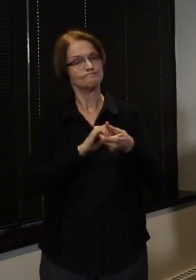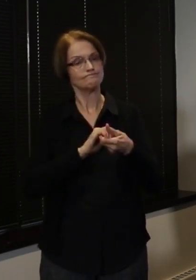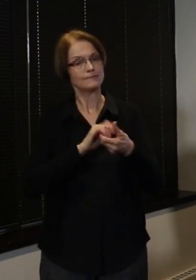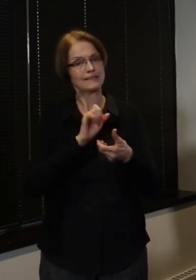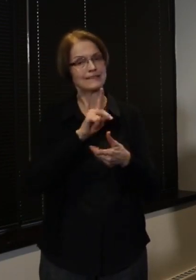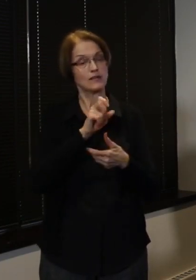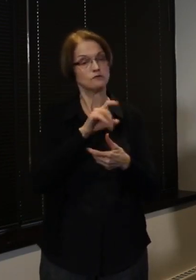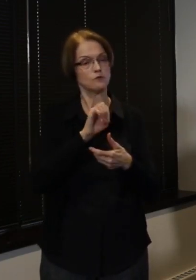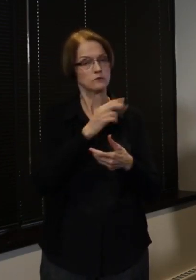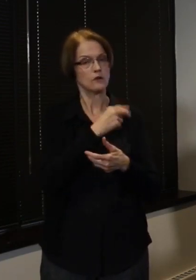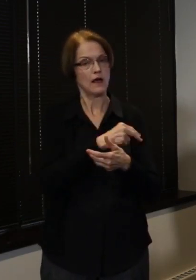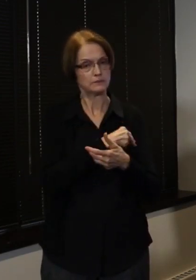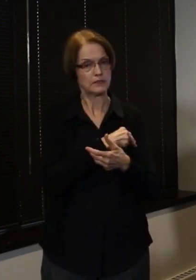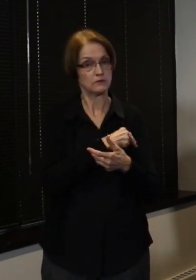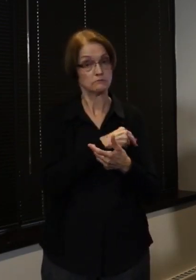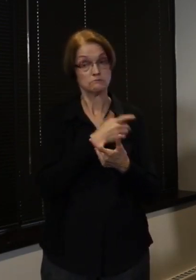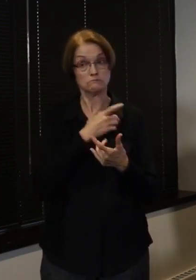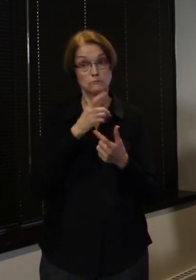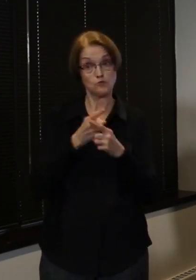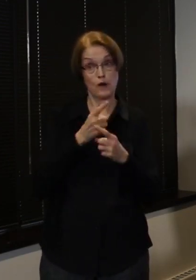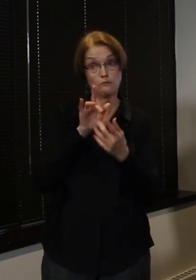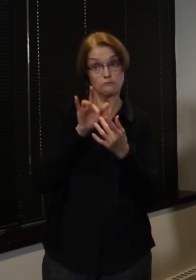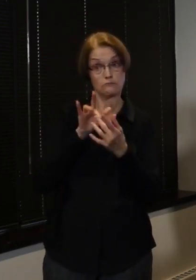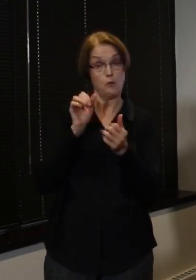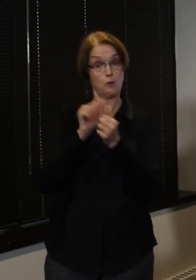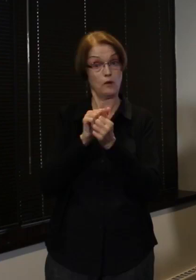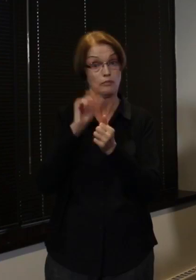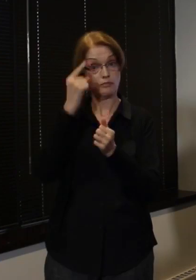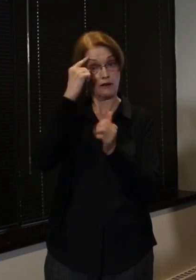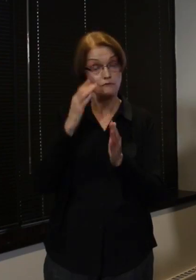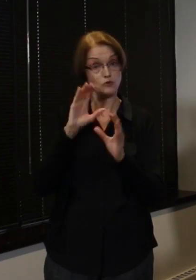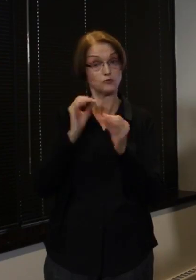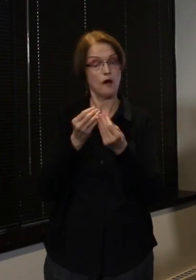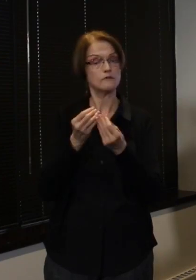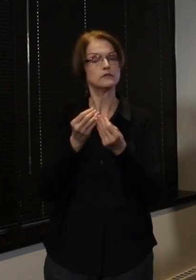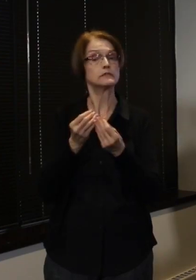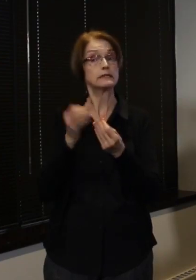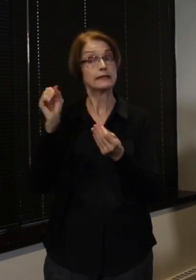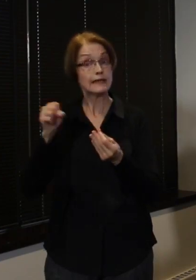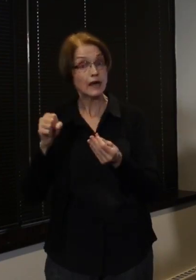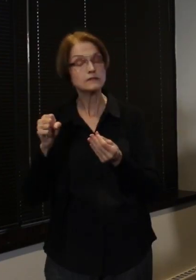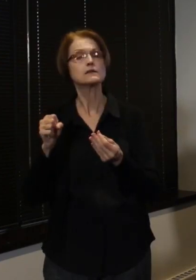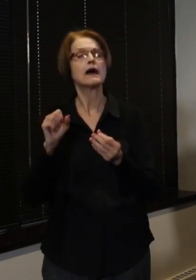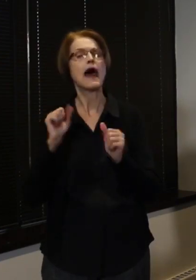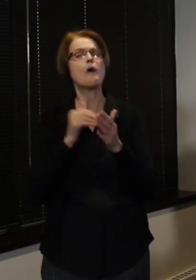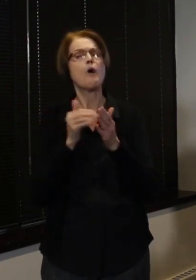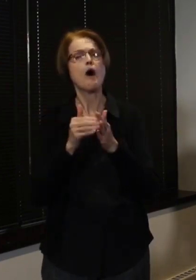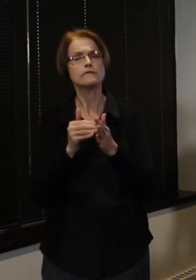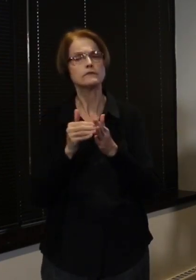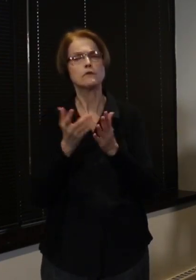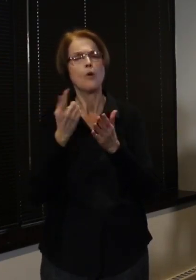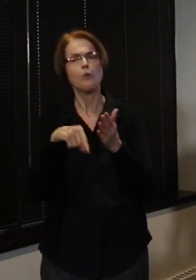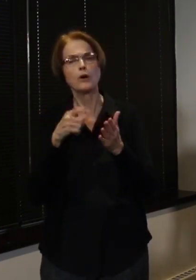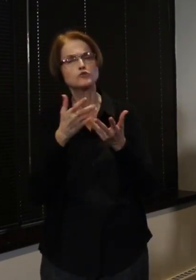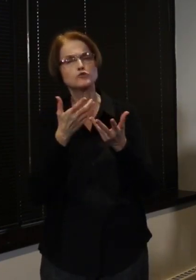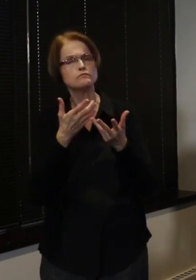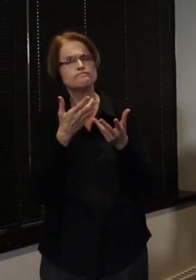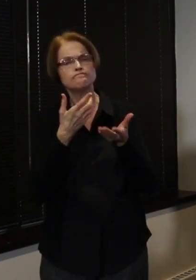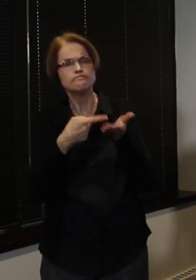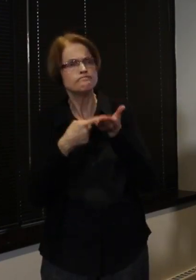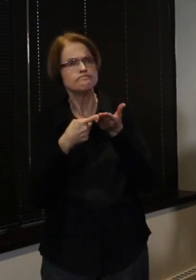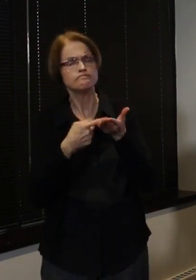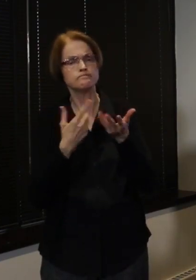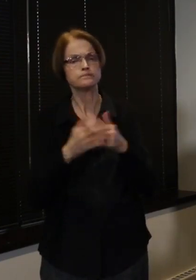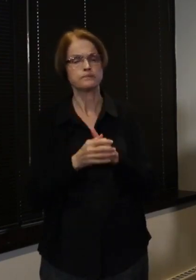contact with the governor's office? And if so, how frequently and what do you need from his office? Well, I'll refer